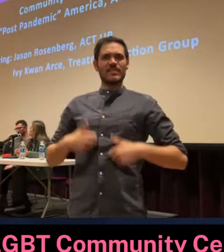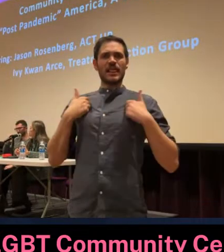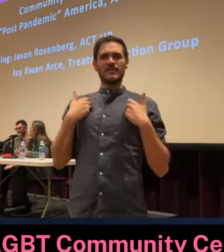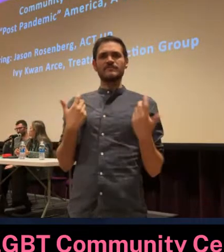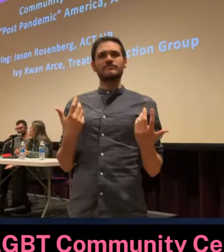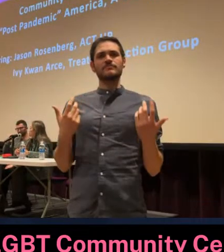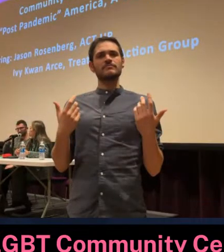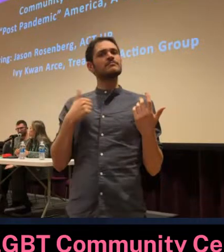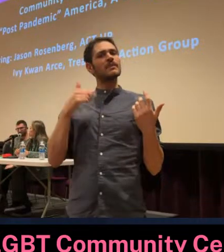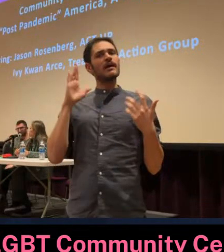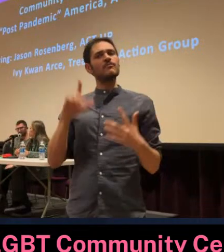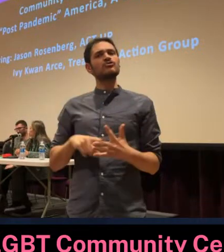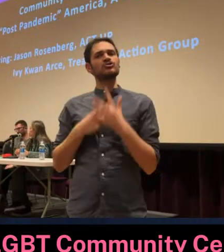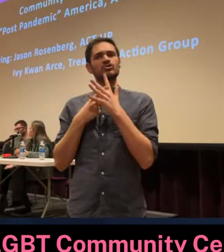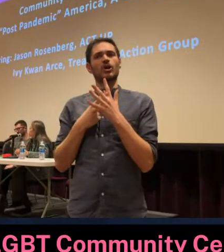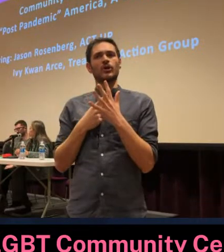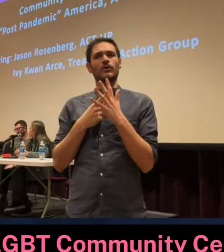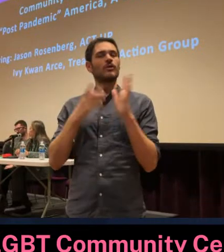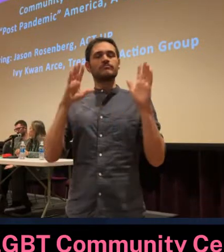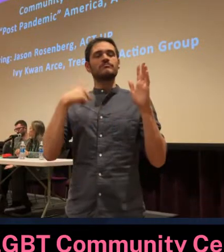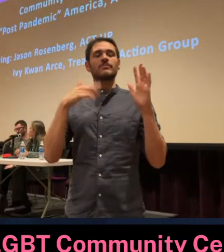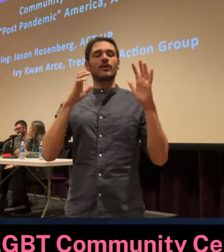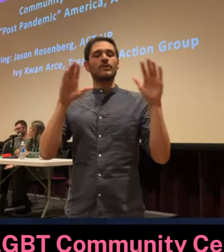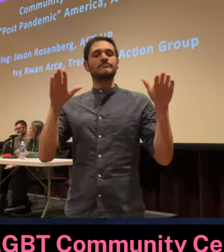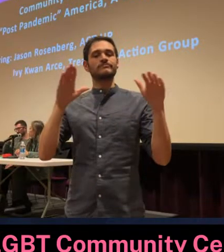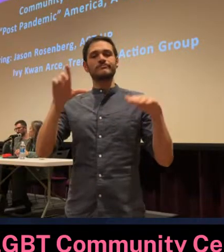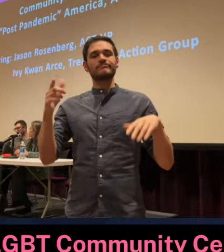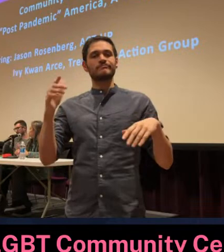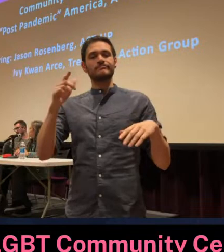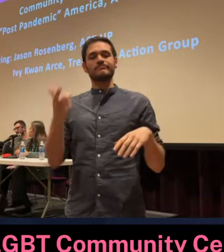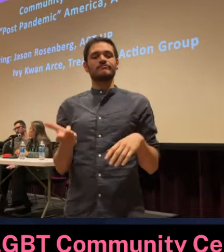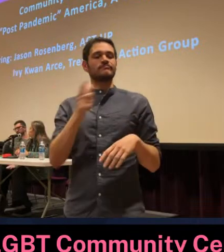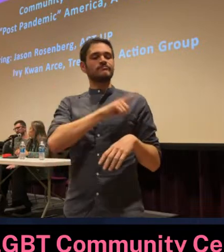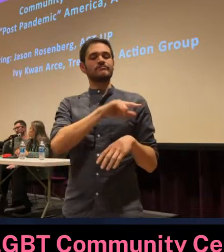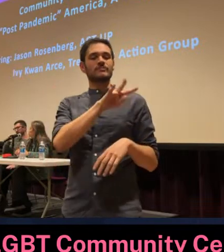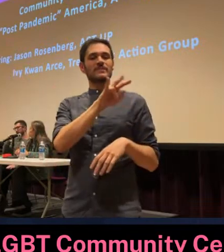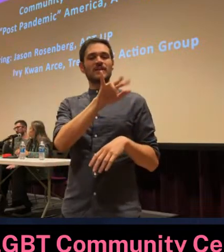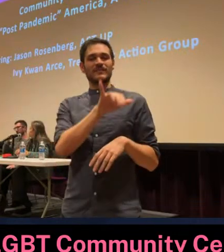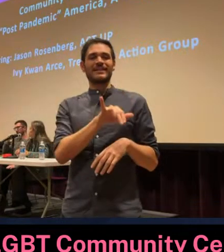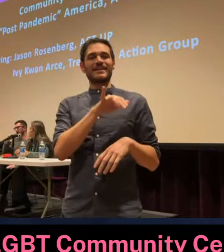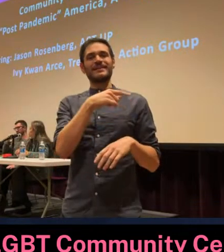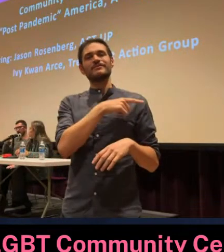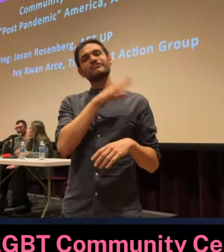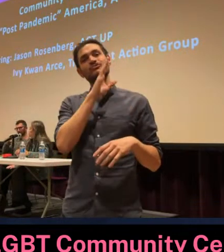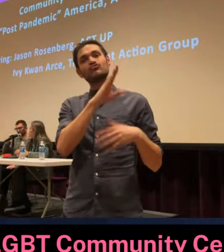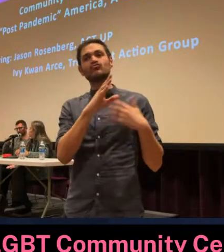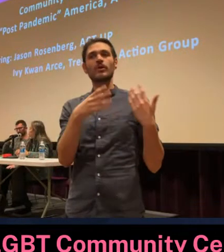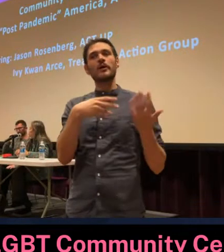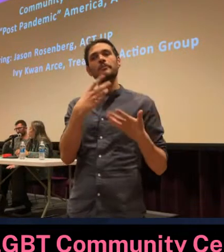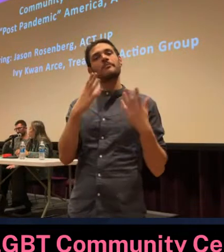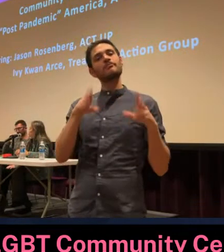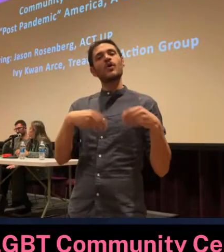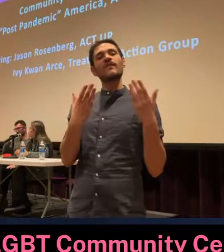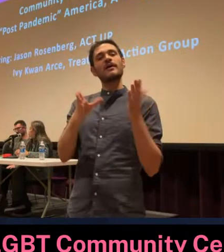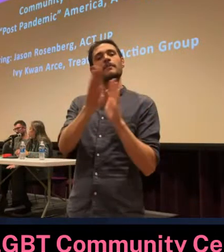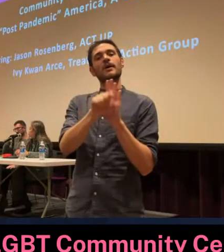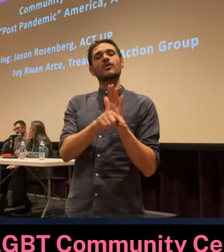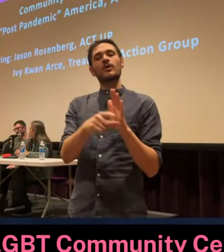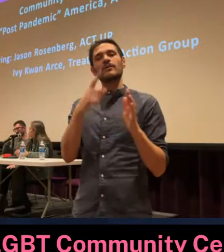off to Ivy, who is going to kind of give a little bit of a background